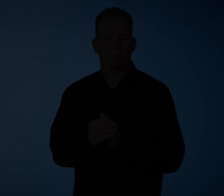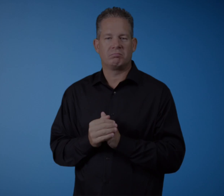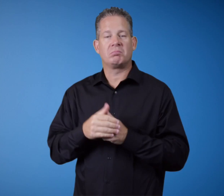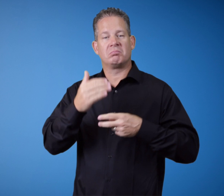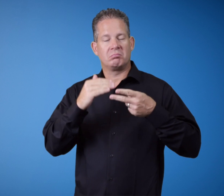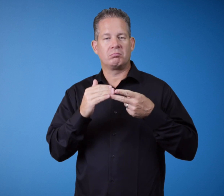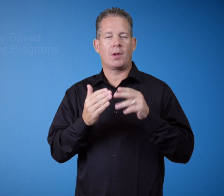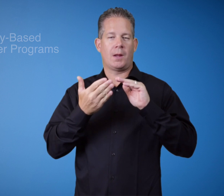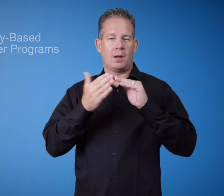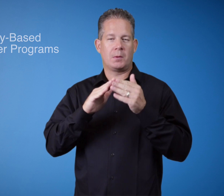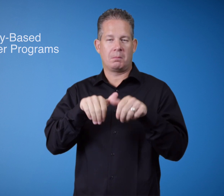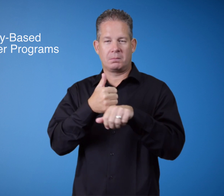relationships.